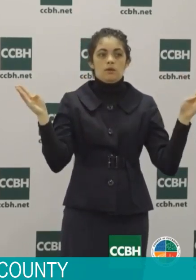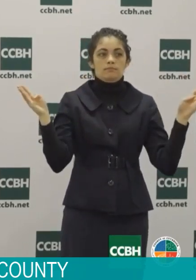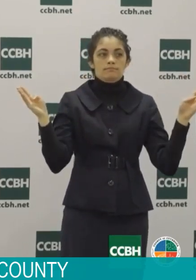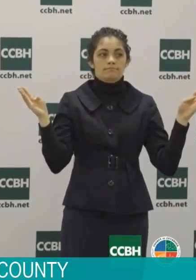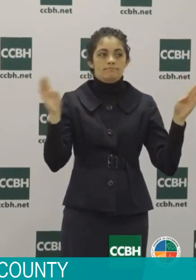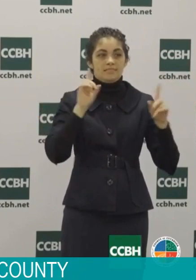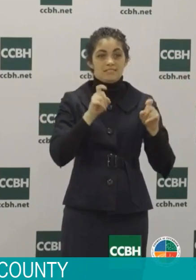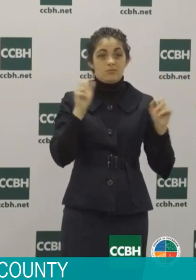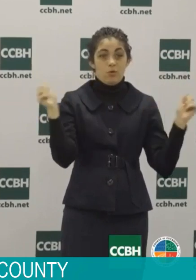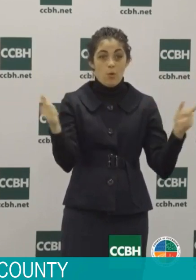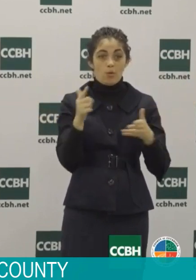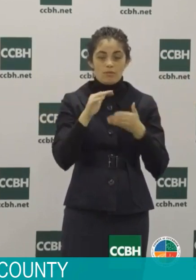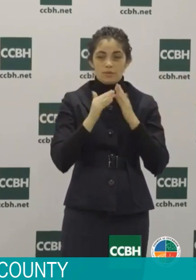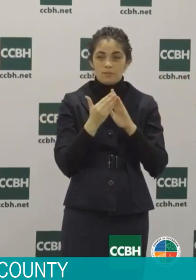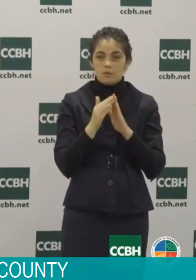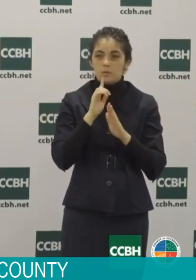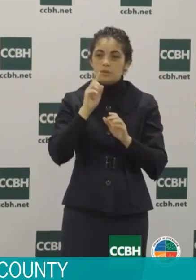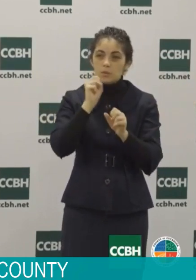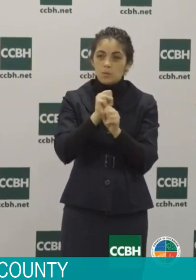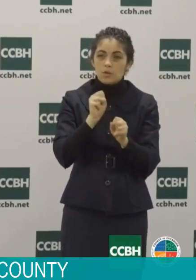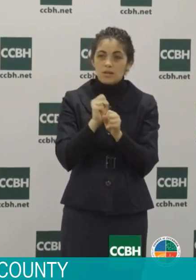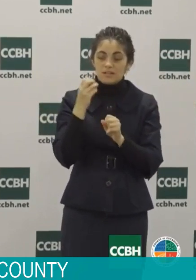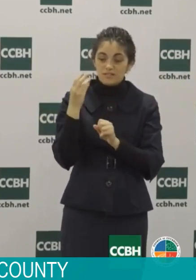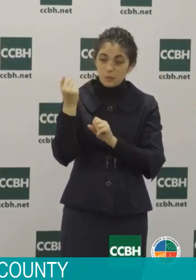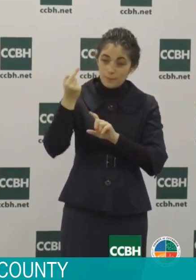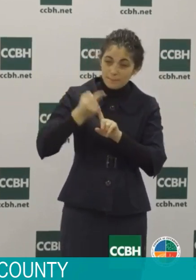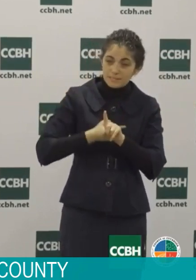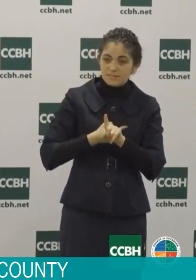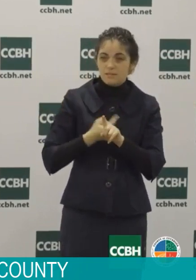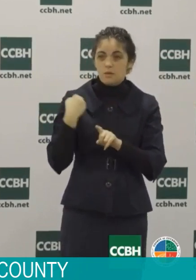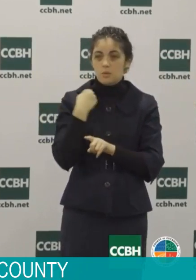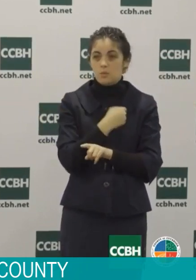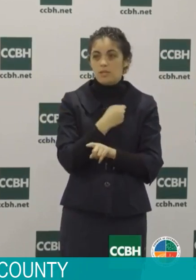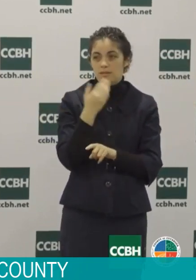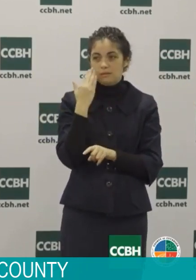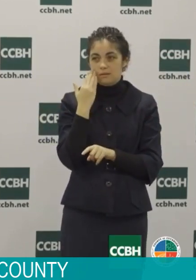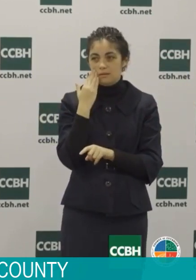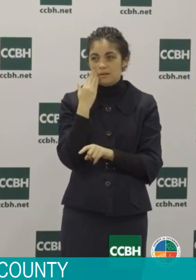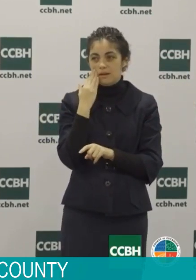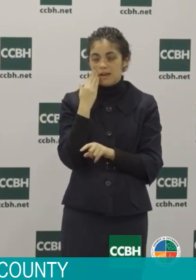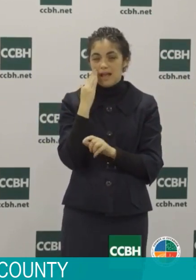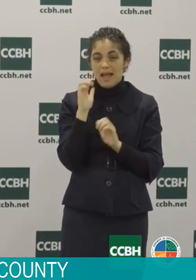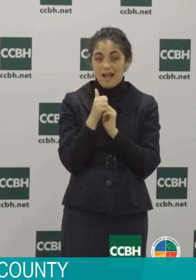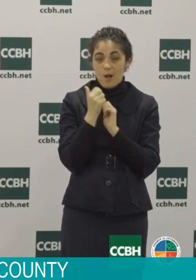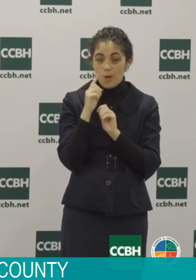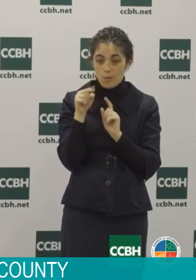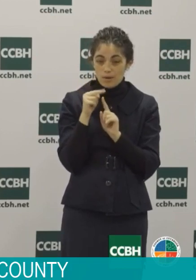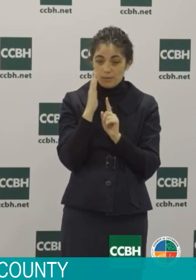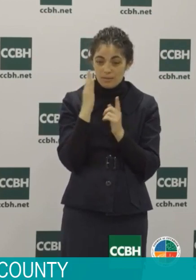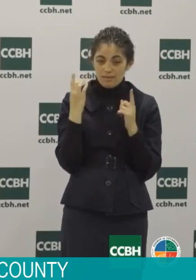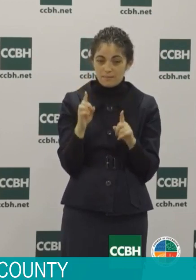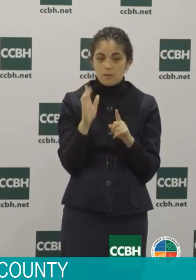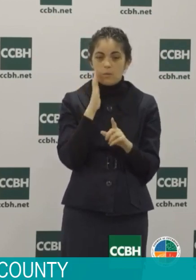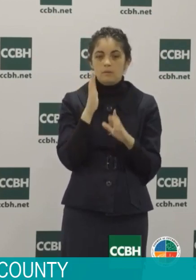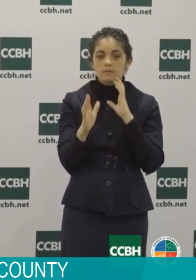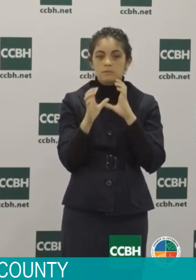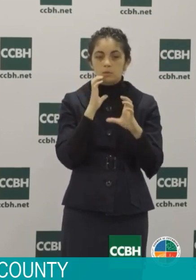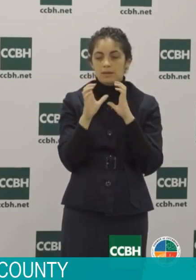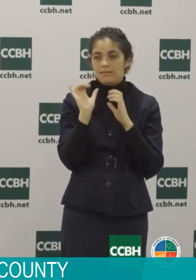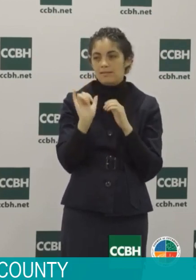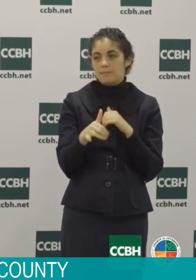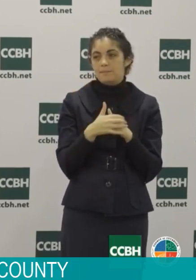essential for us as we work through this over the next few months. And so as soon as we know how and when that's coming, we will communicate it with you,